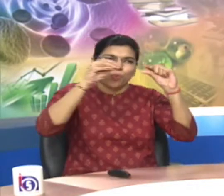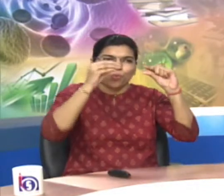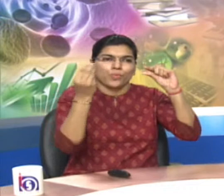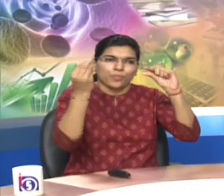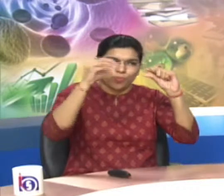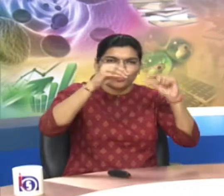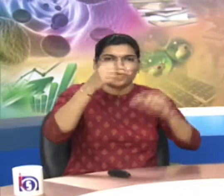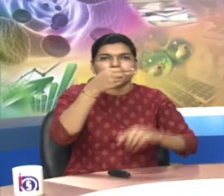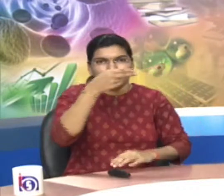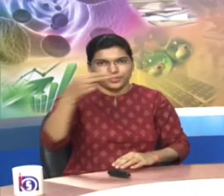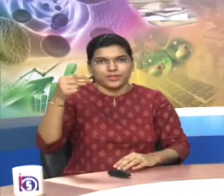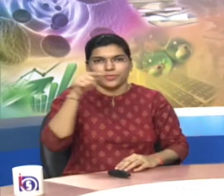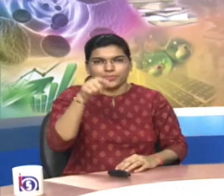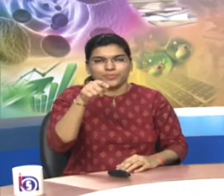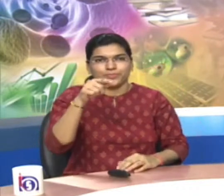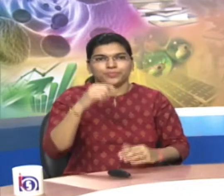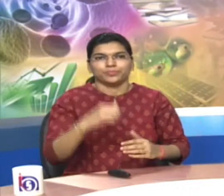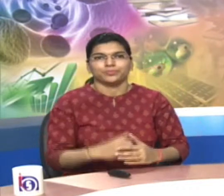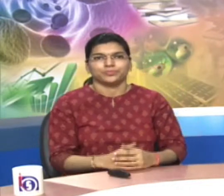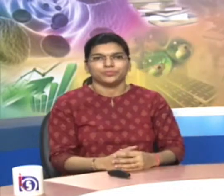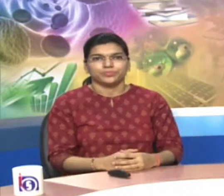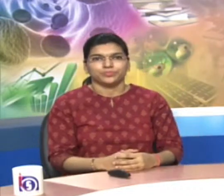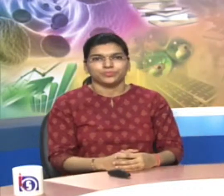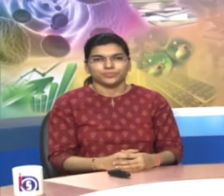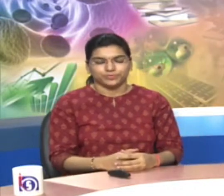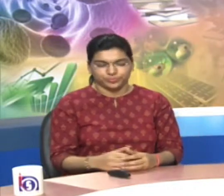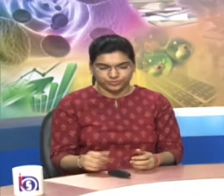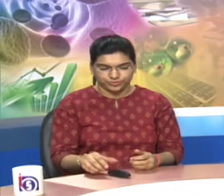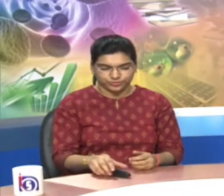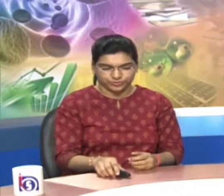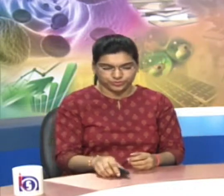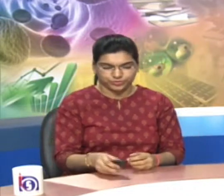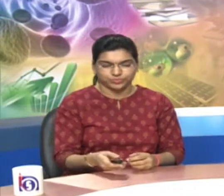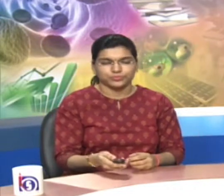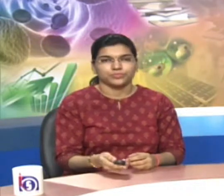sheet, I want to insert any cell or anything.